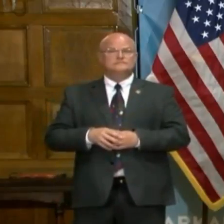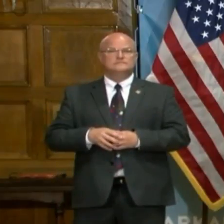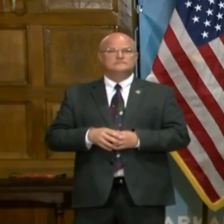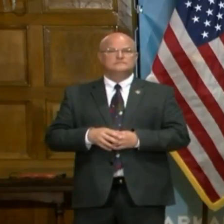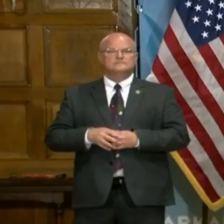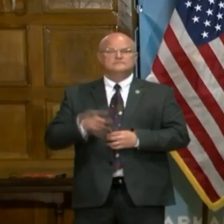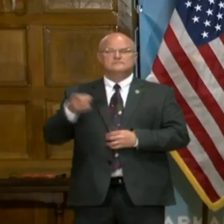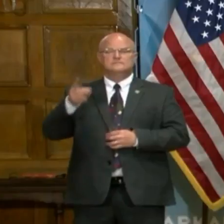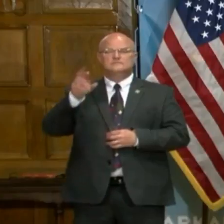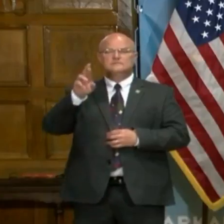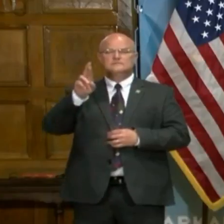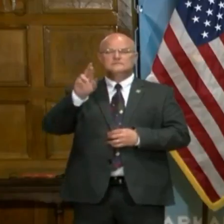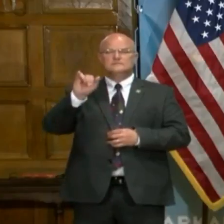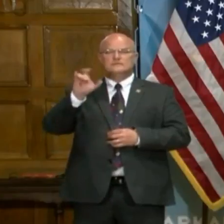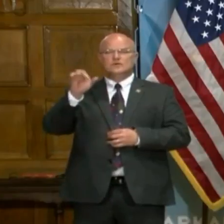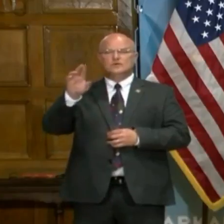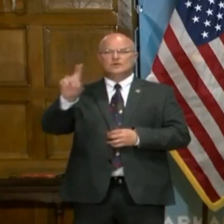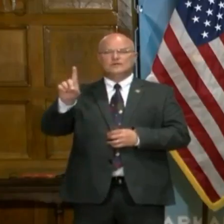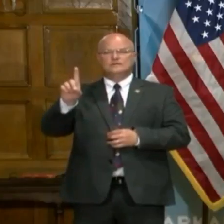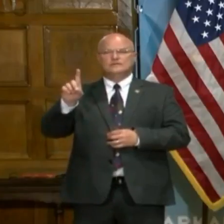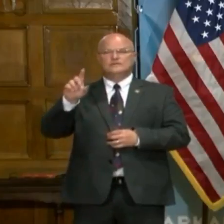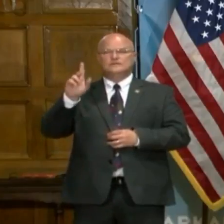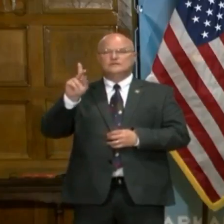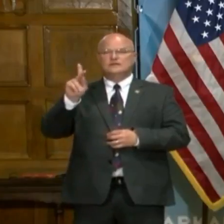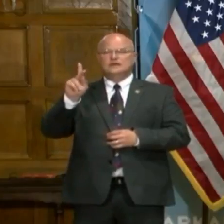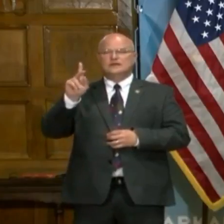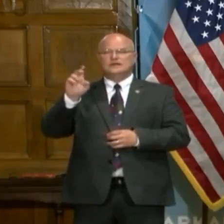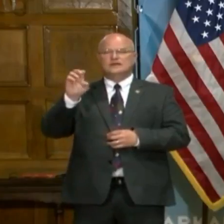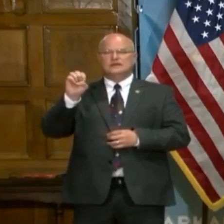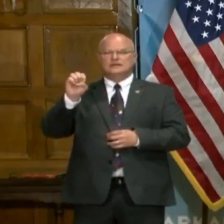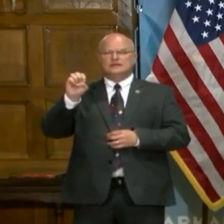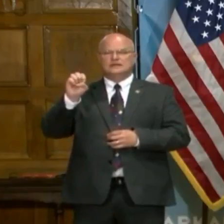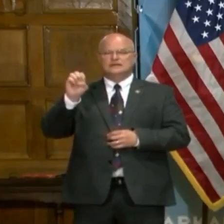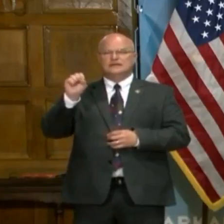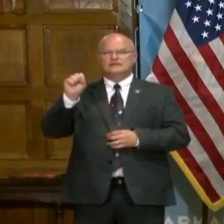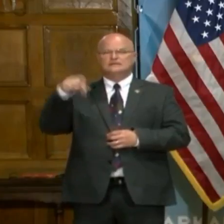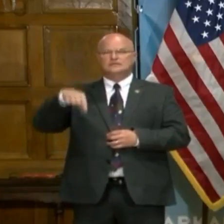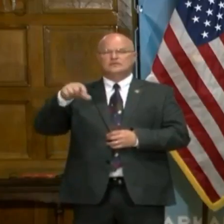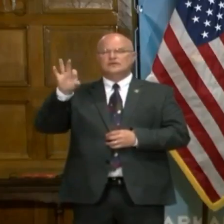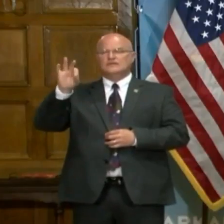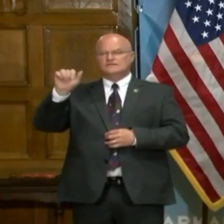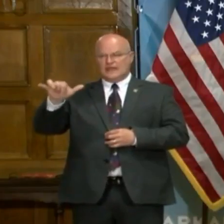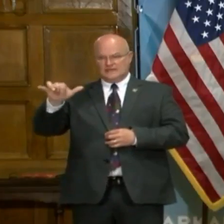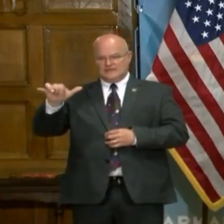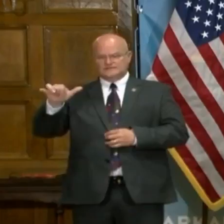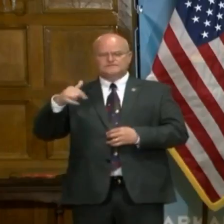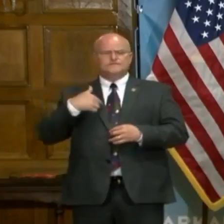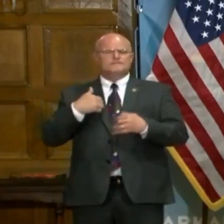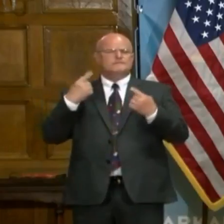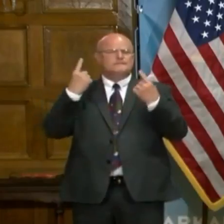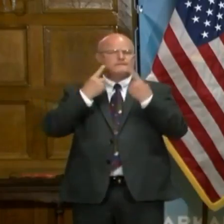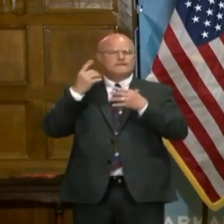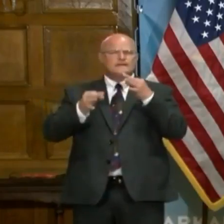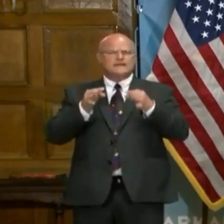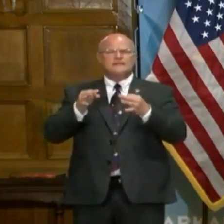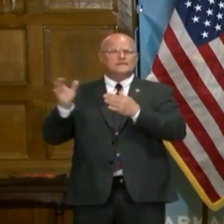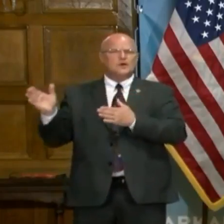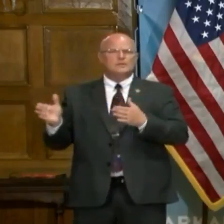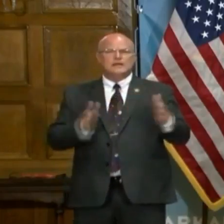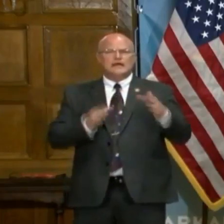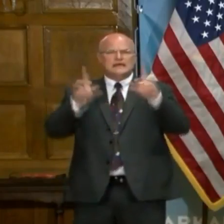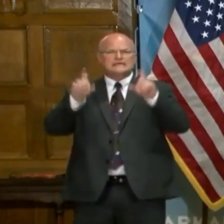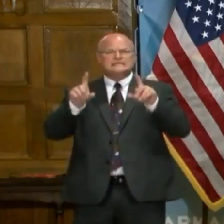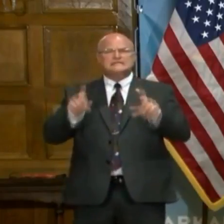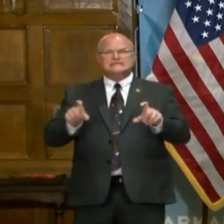All right. Yeah, this is Richard Tiffany, KPSQ in Fayetteville, and I was wondering if there was plans